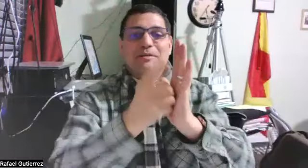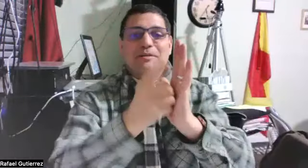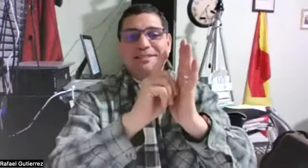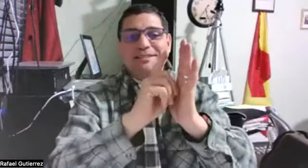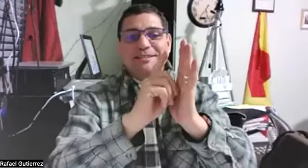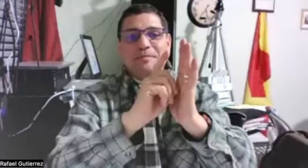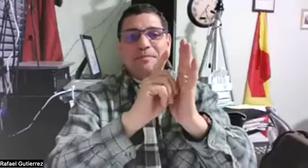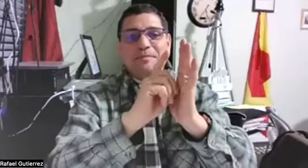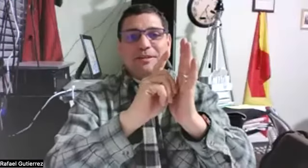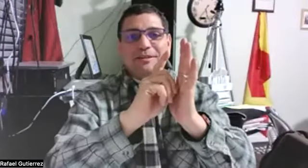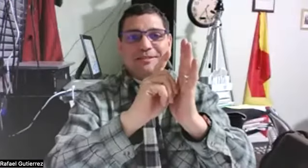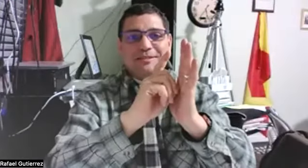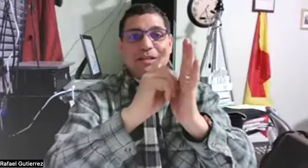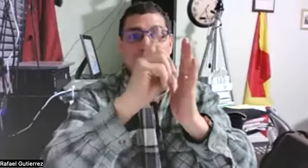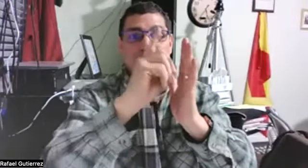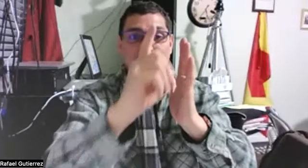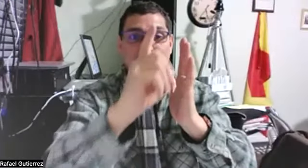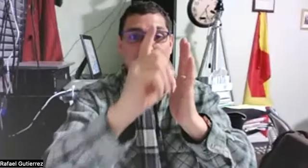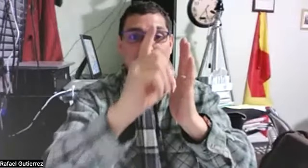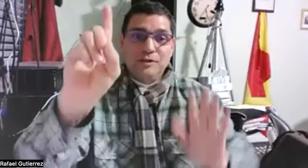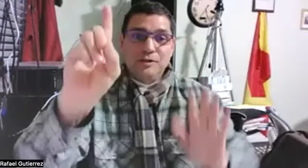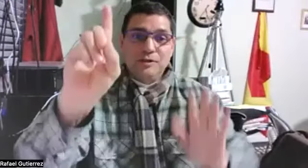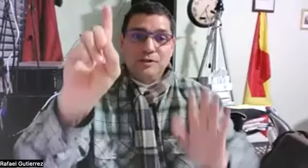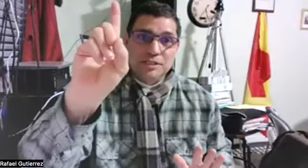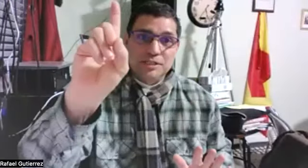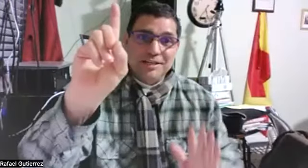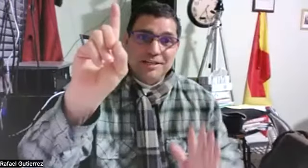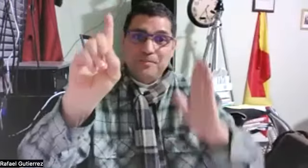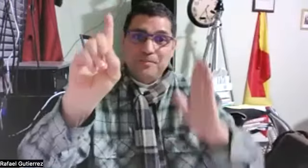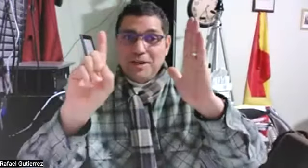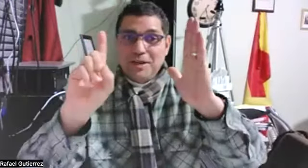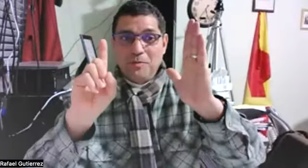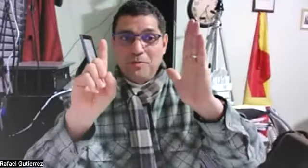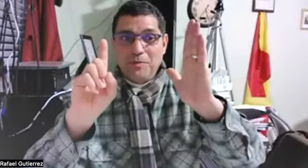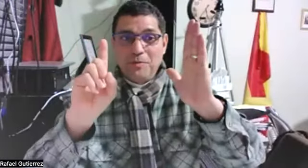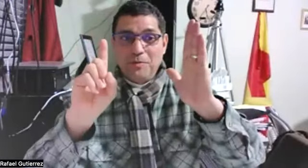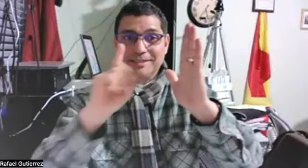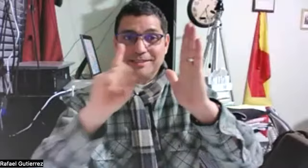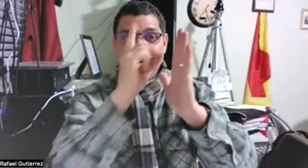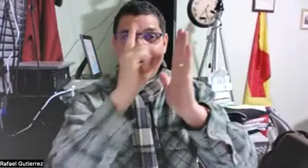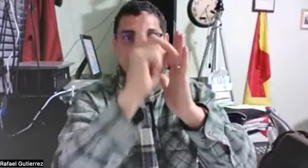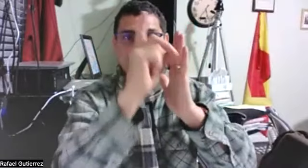minutes. So this is one, you use the D, you open your hands, and then you do